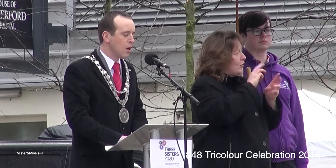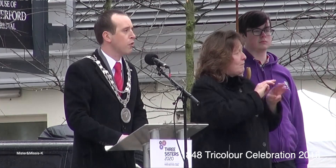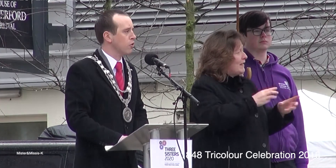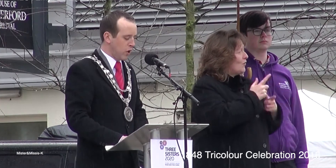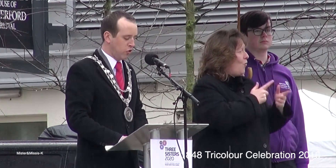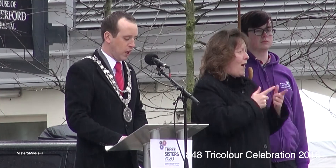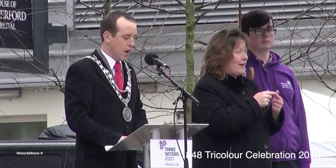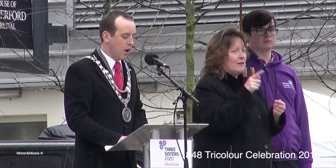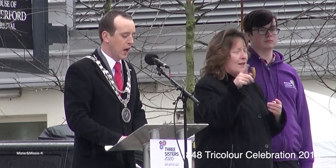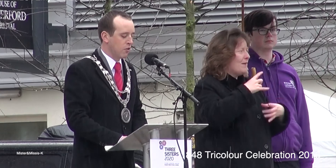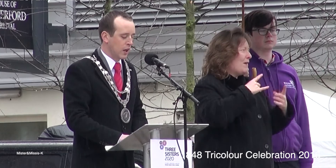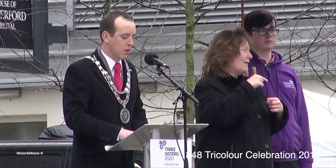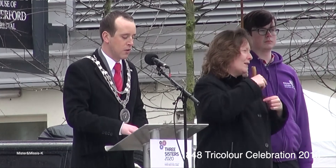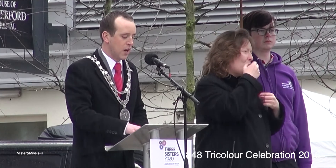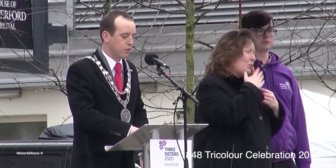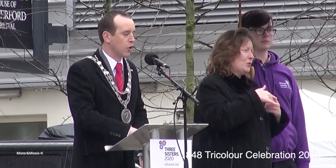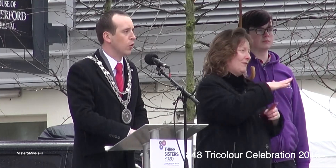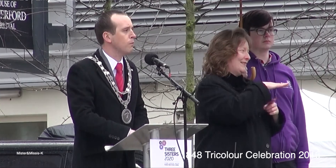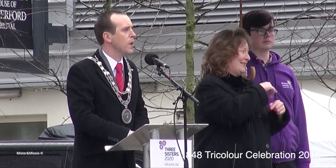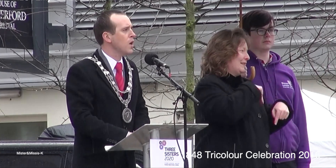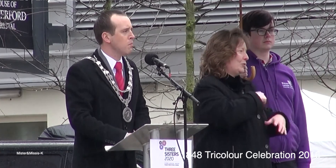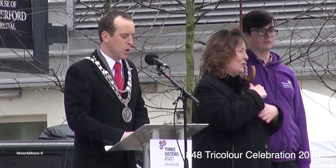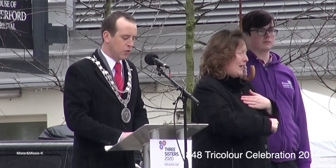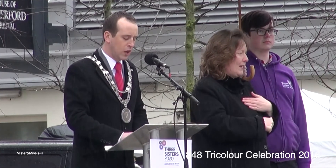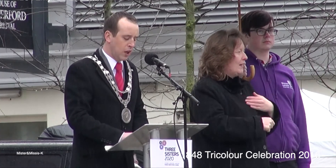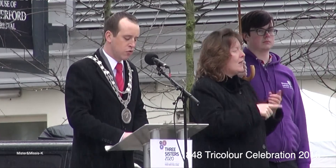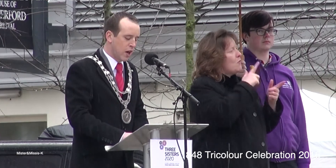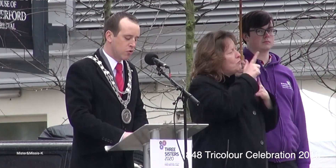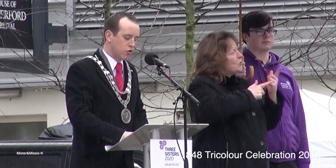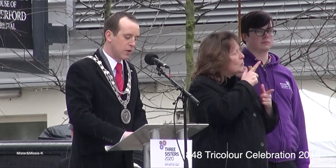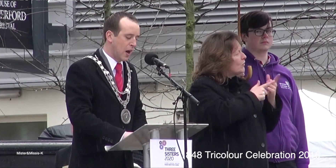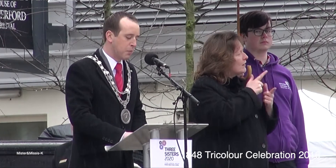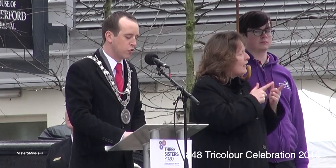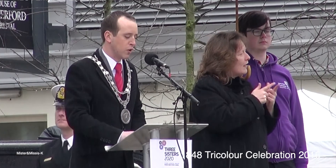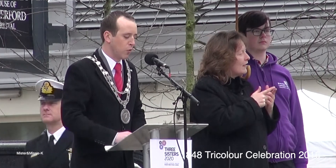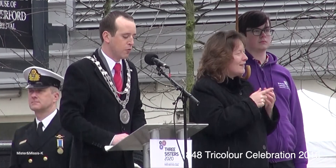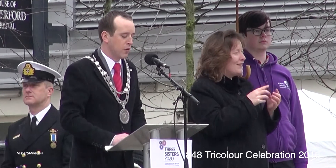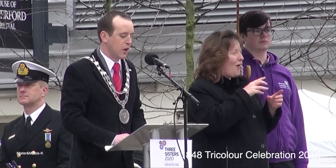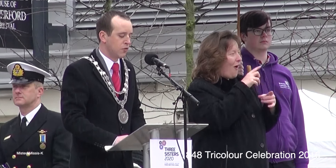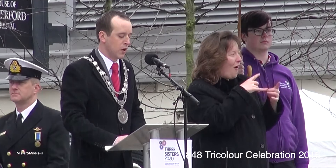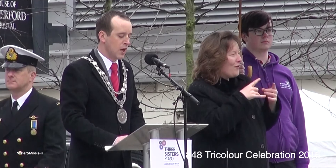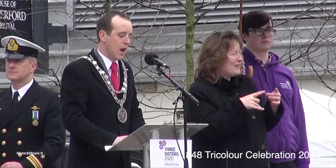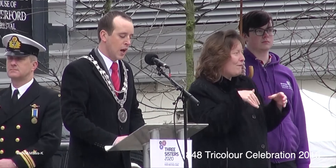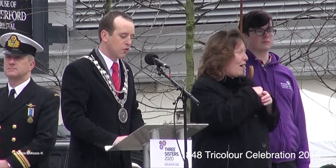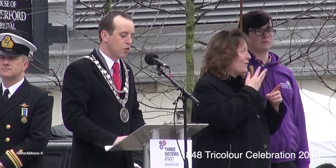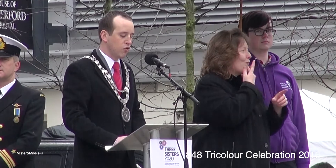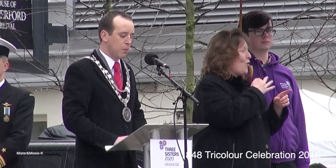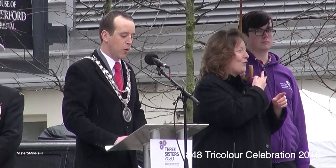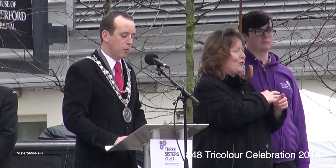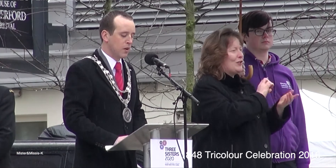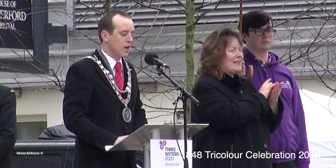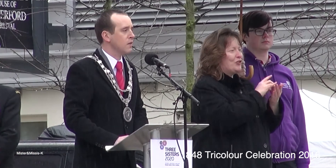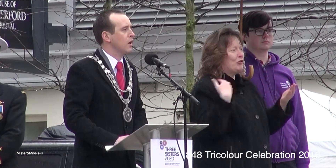already, for enriching our gathering here this afternoon. Music is threaded through the tapestry of Waterford's history, and it's